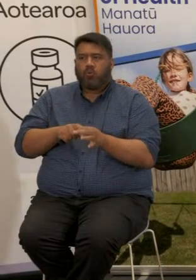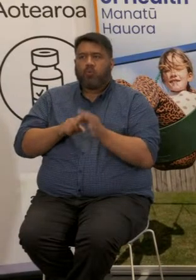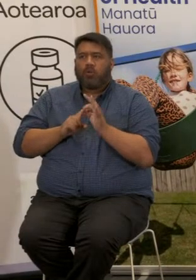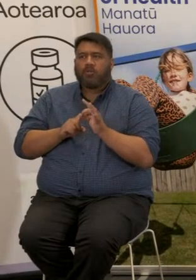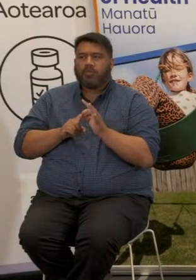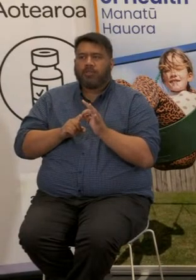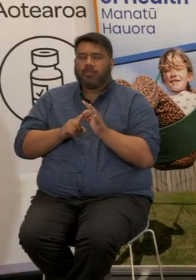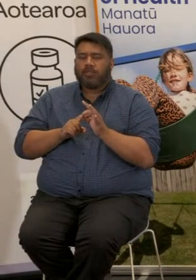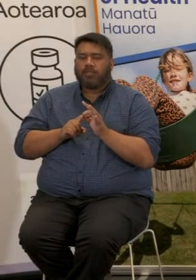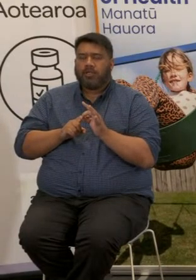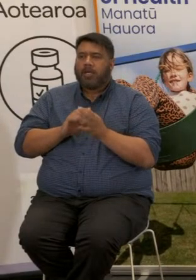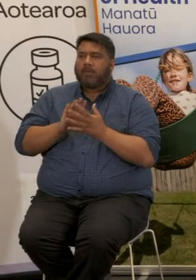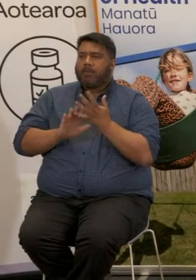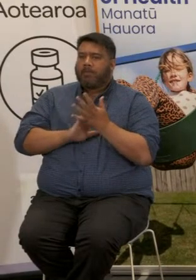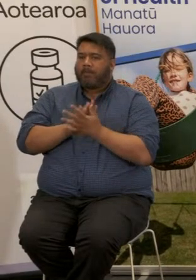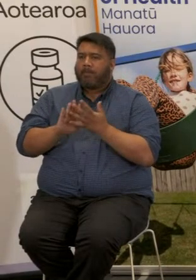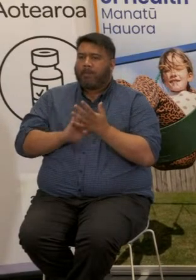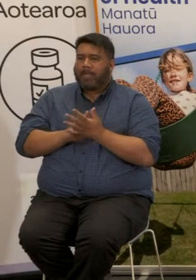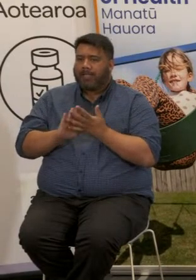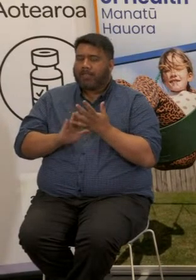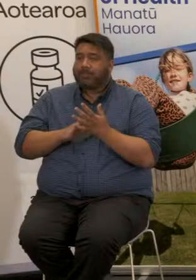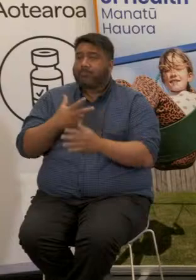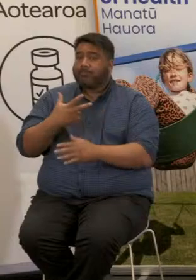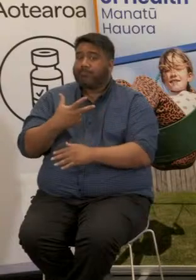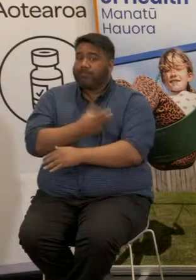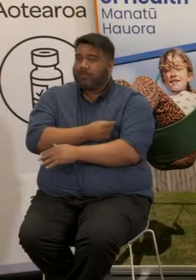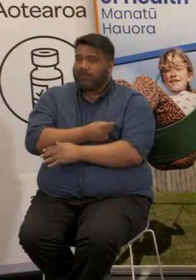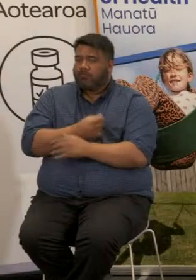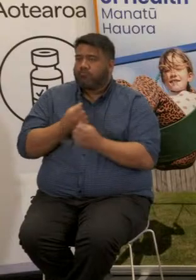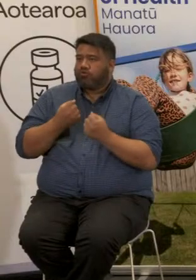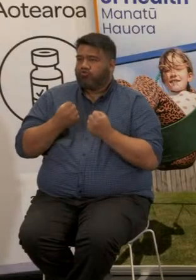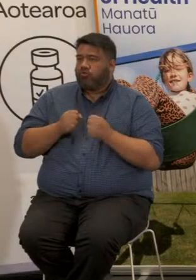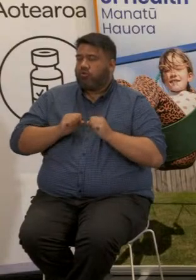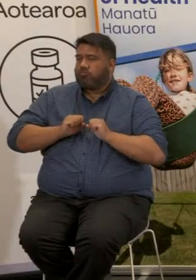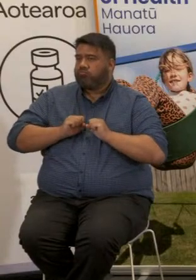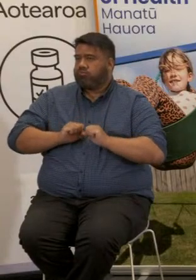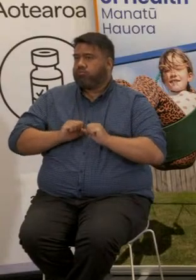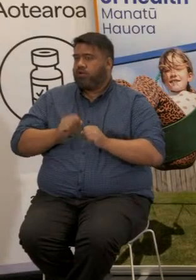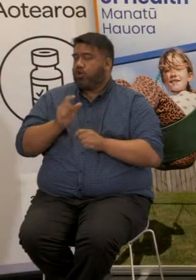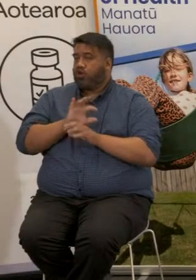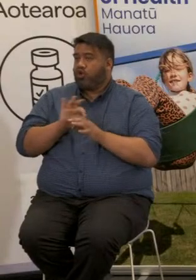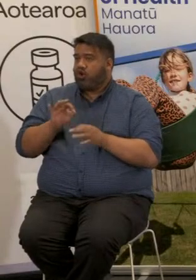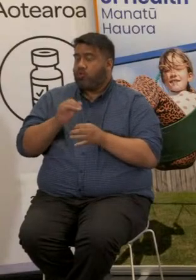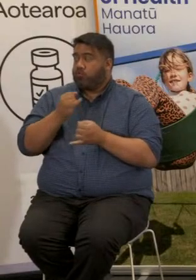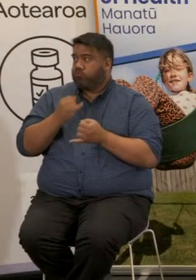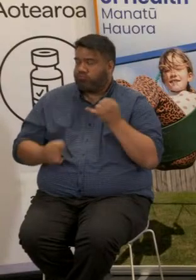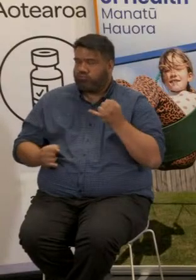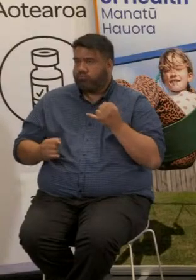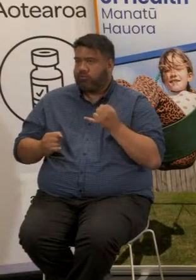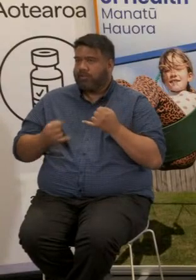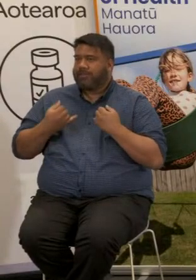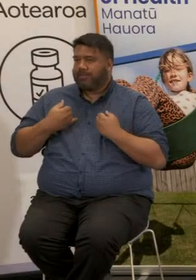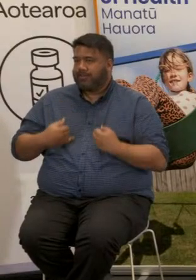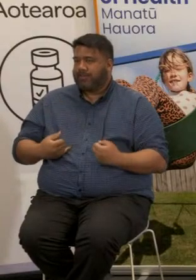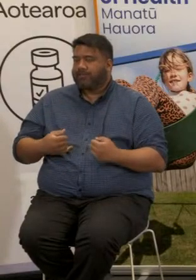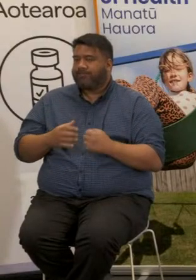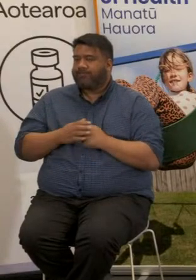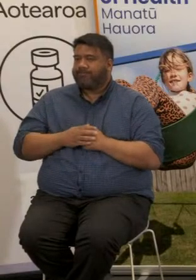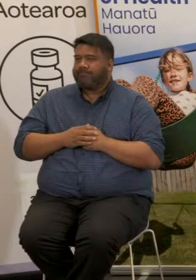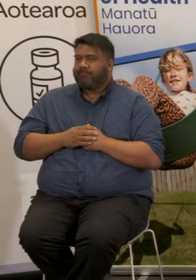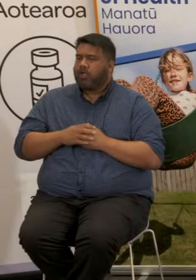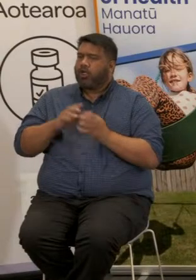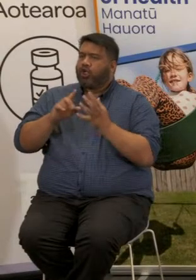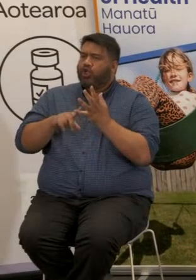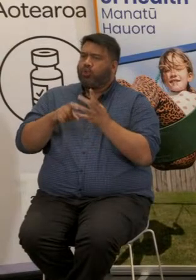getting symptomatically unwell with COVID. You may have seen recently that the UK Office for